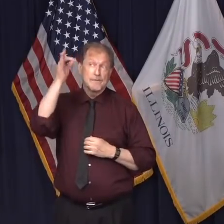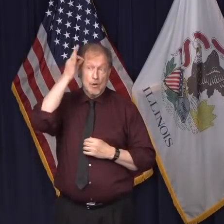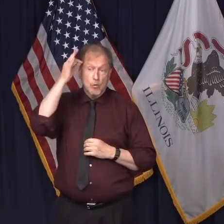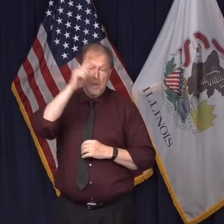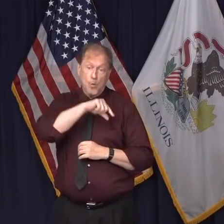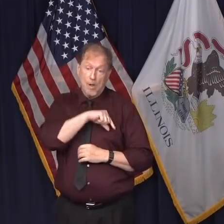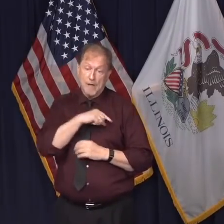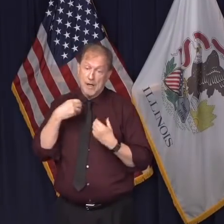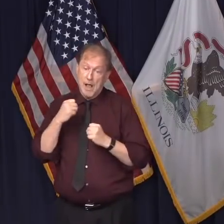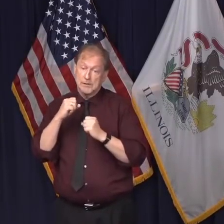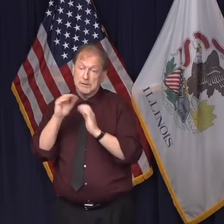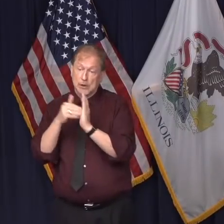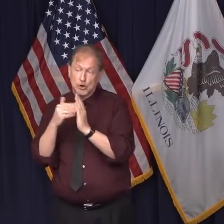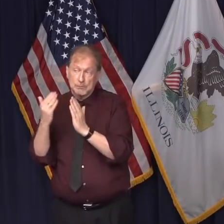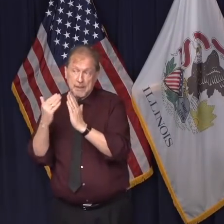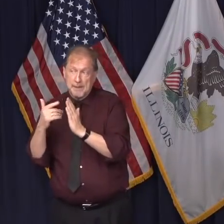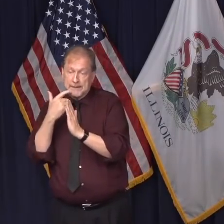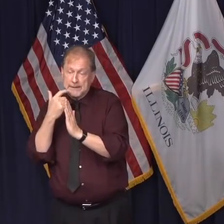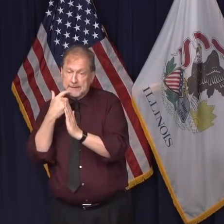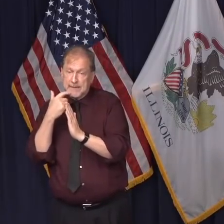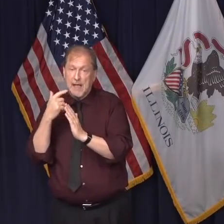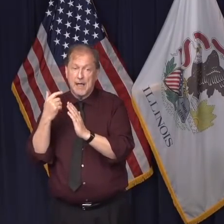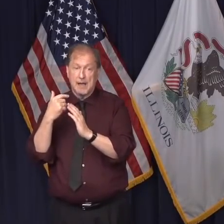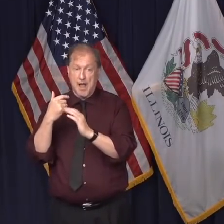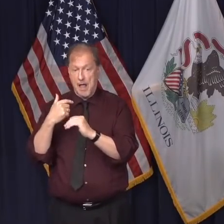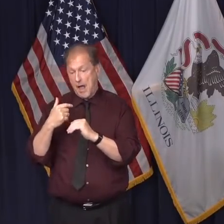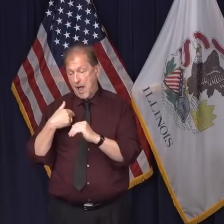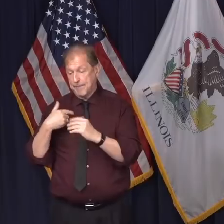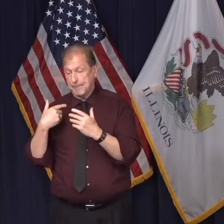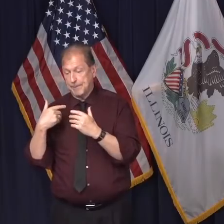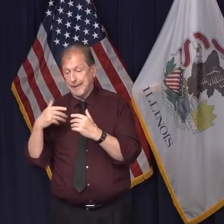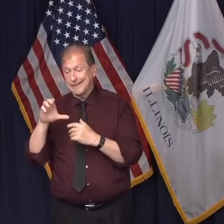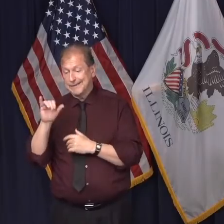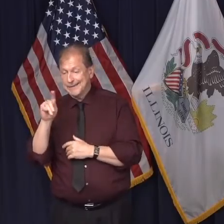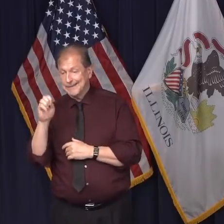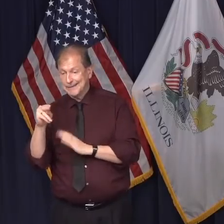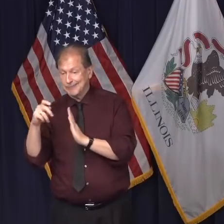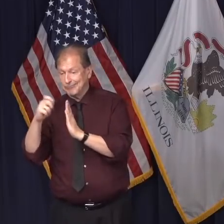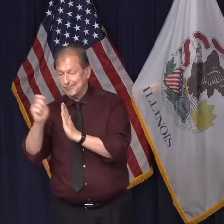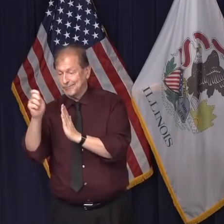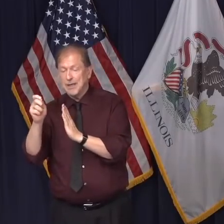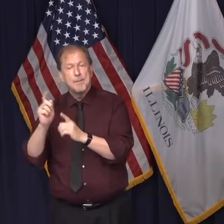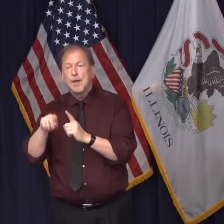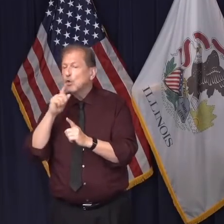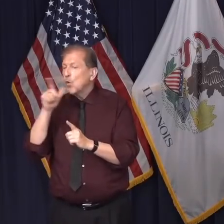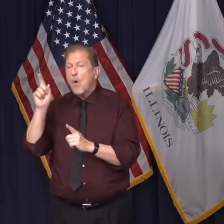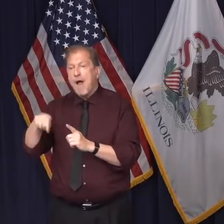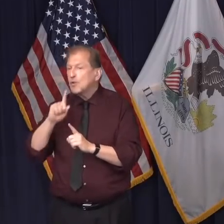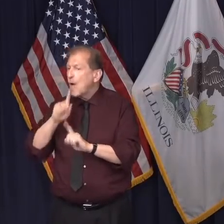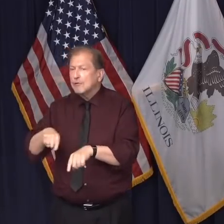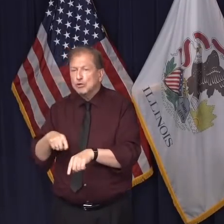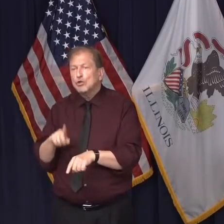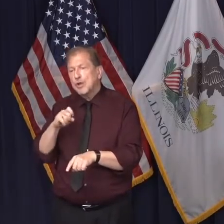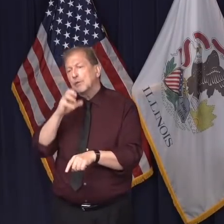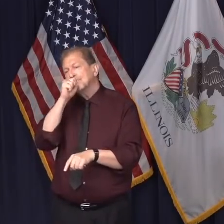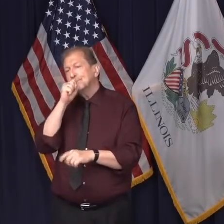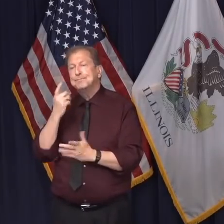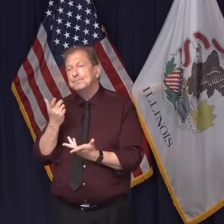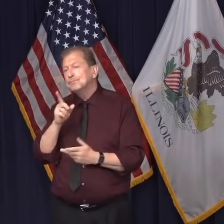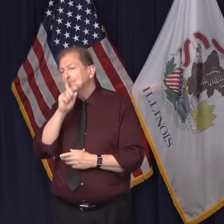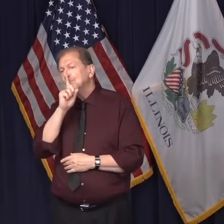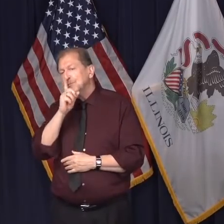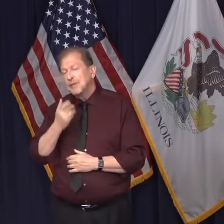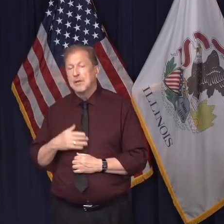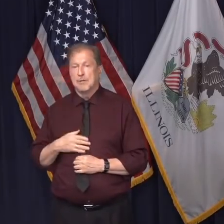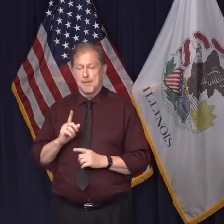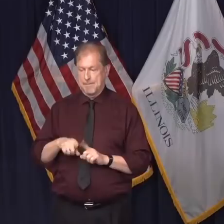have a form with that question on it. You are not required to fill that out in order to get a test. So that's one thing. And then providing the